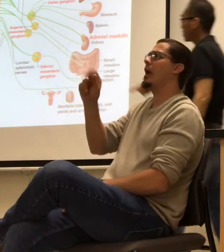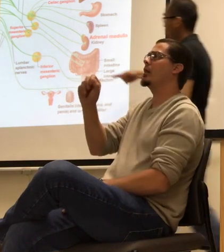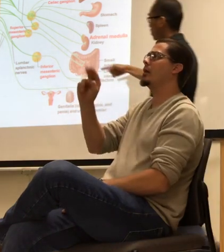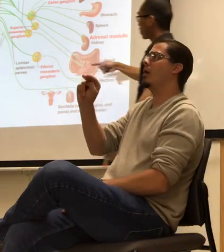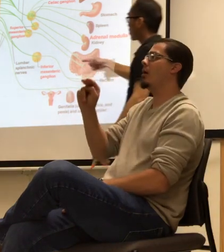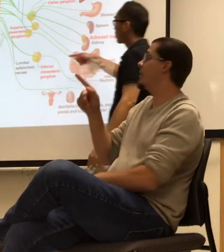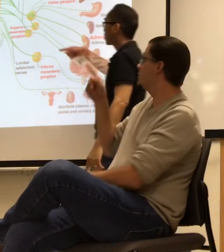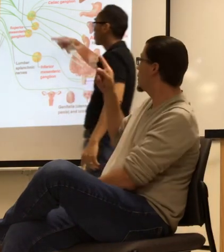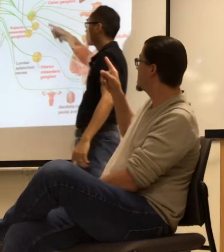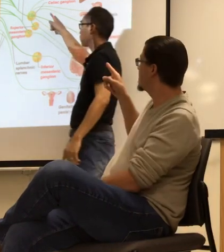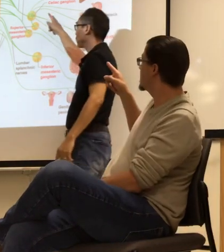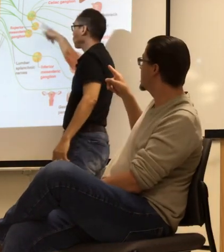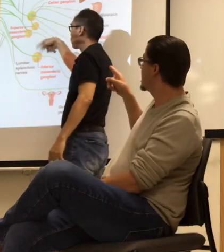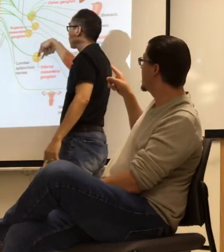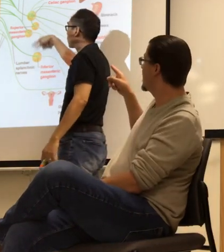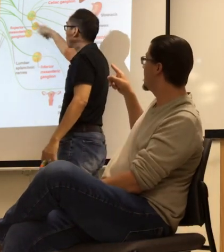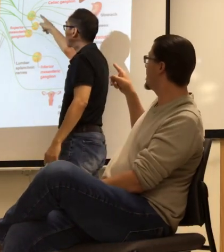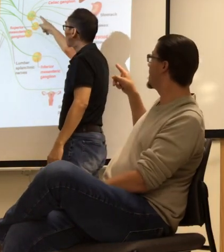these ones here.